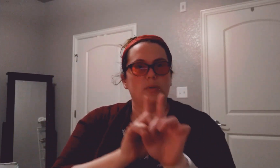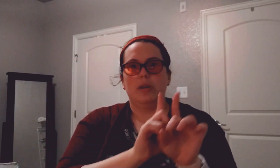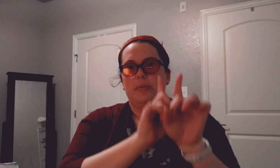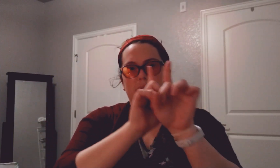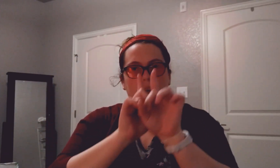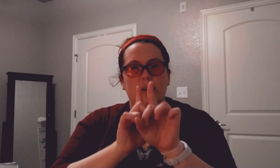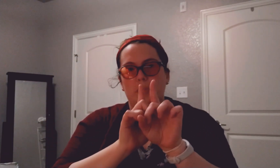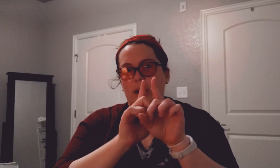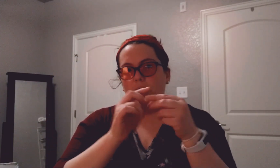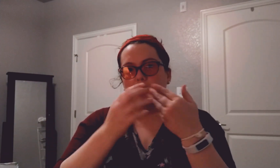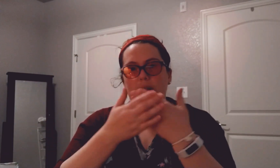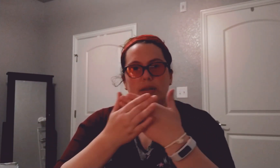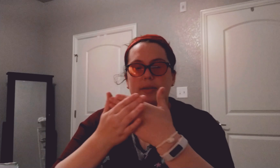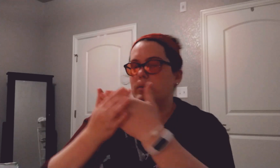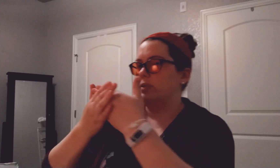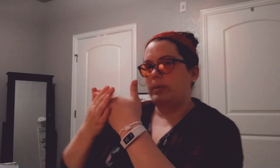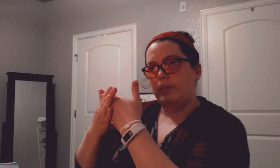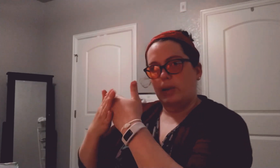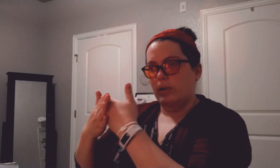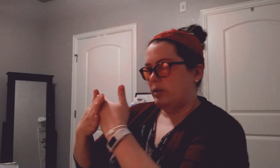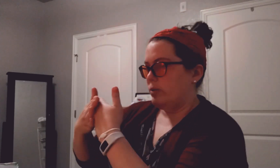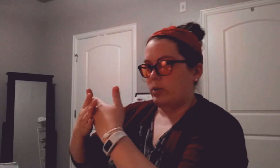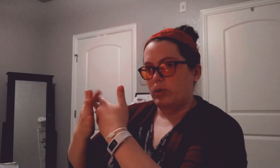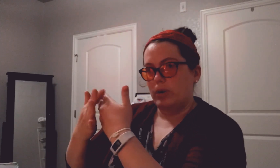continually beside me. This one's a little difficult.